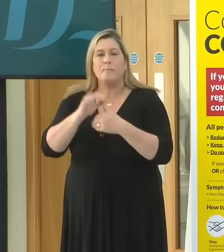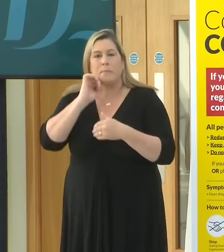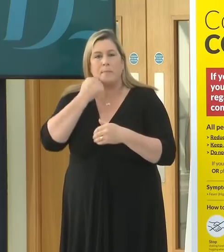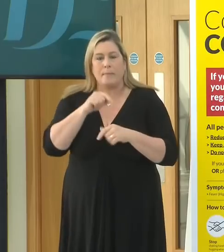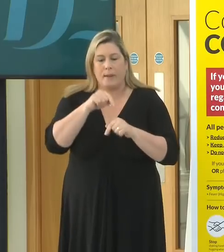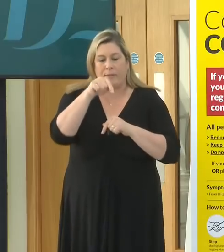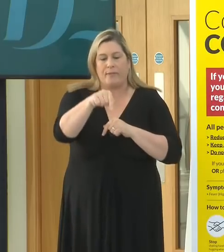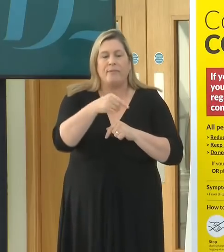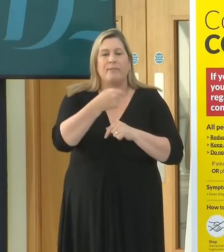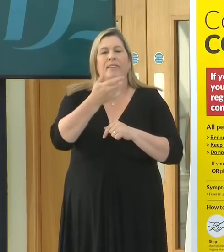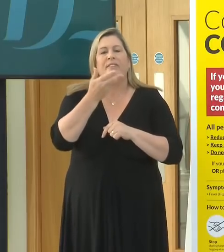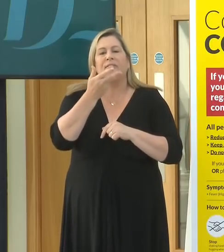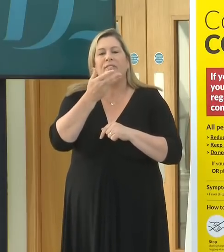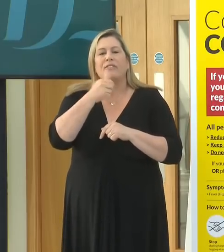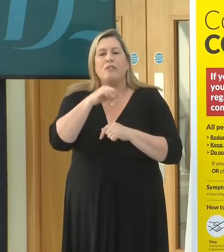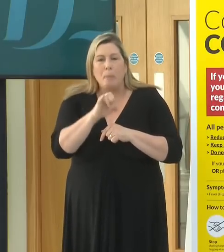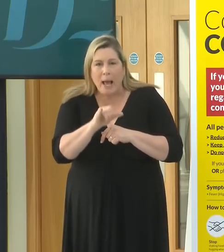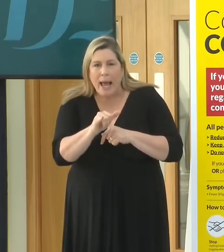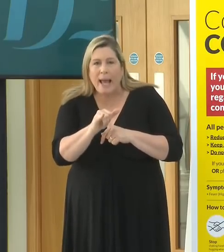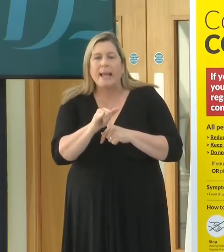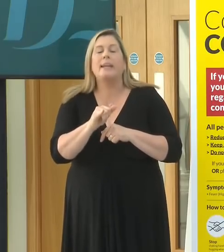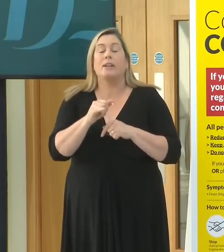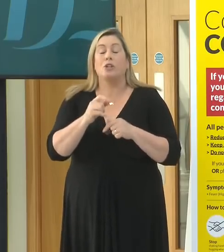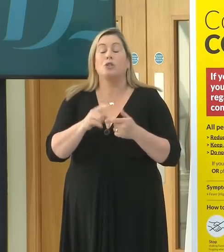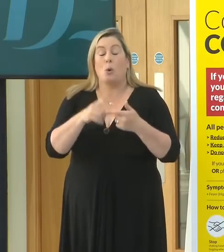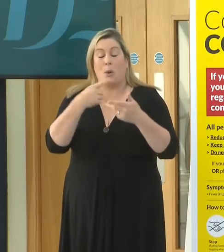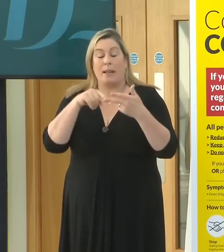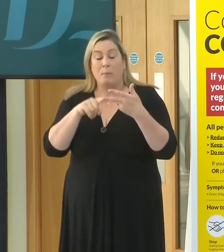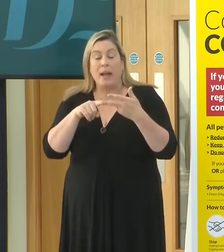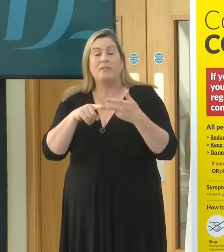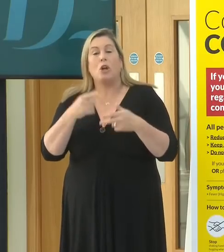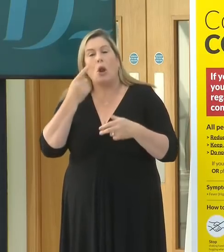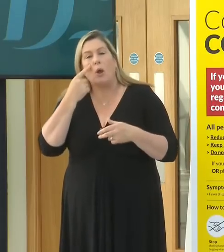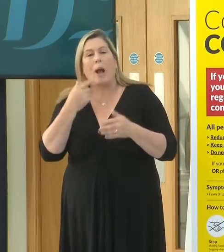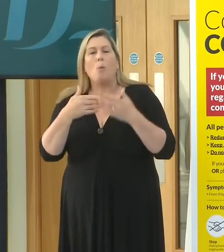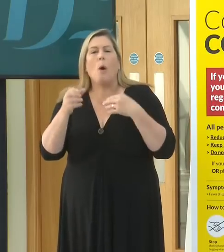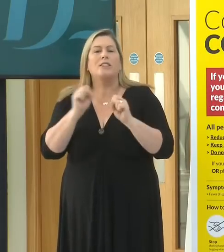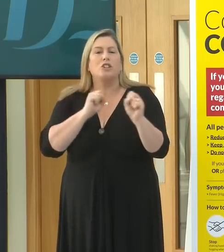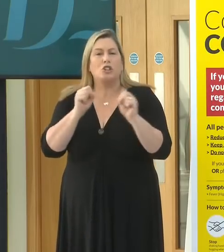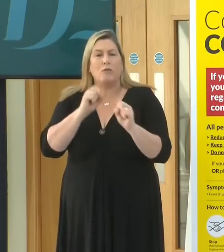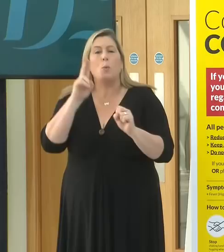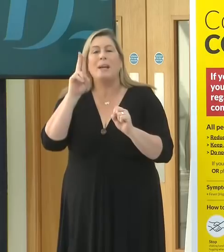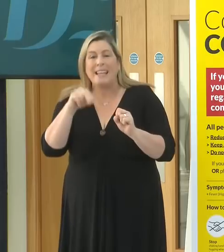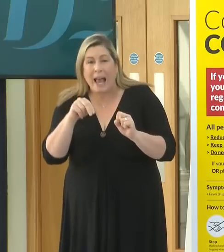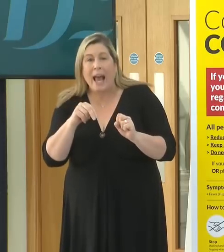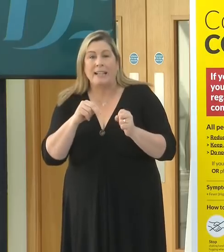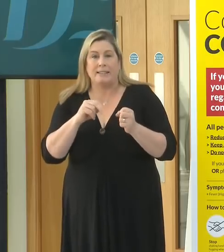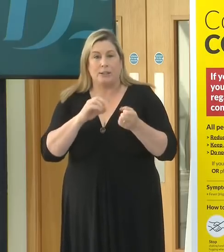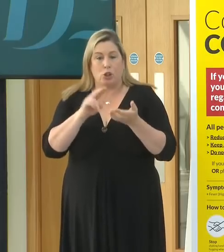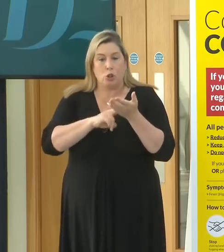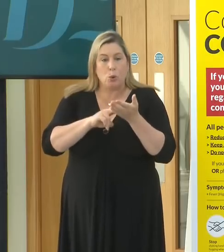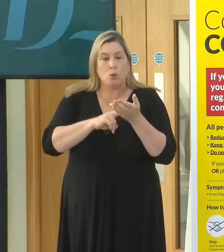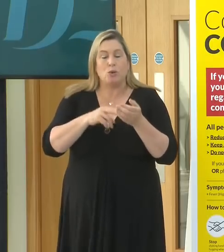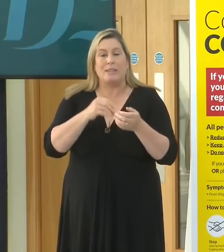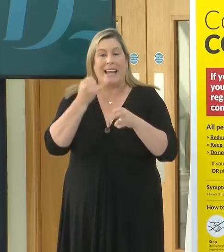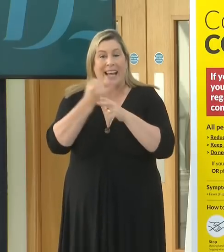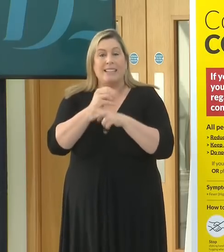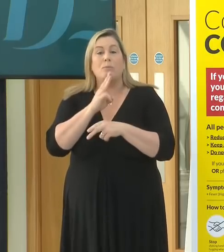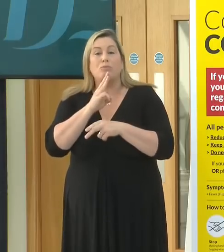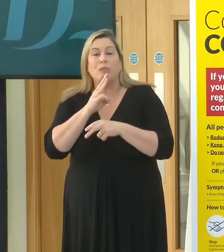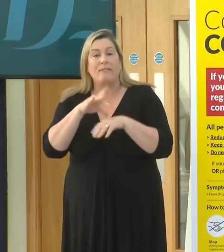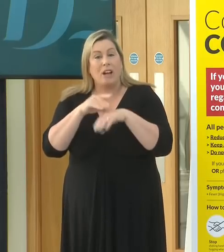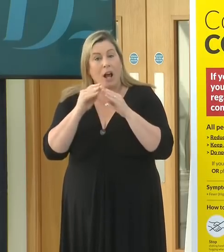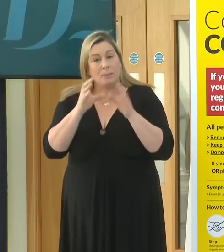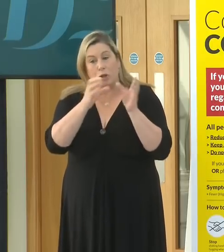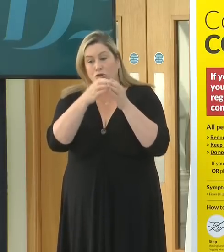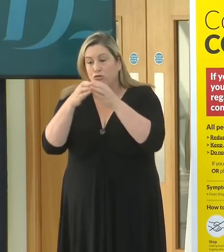when it was encouraged to take it up. So then we have to look at what services can we utilise the private hospital groups in a very different way